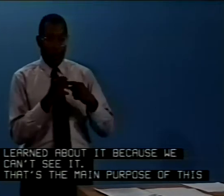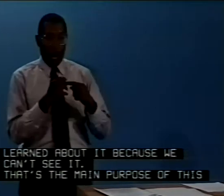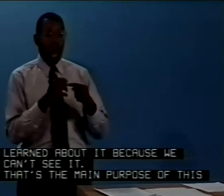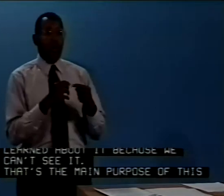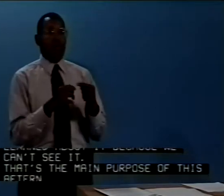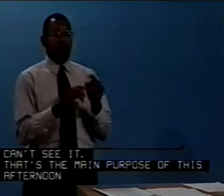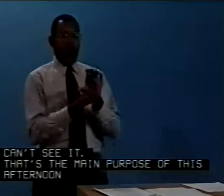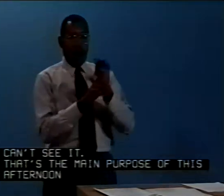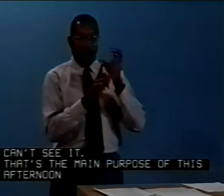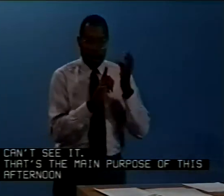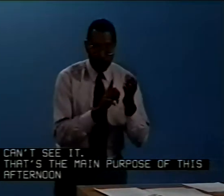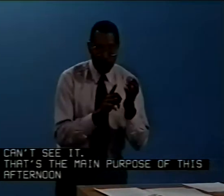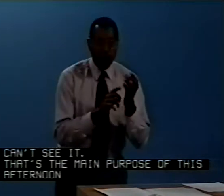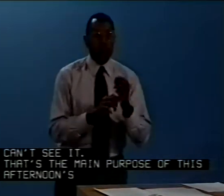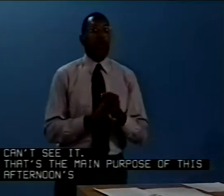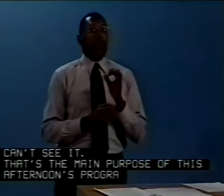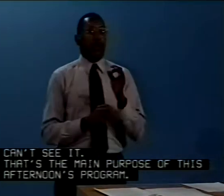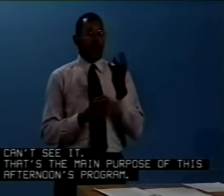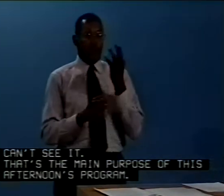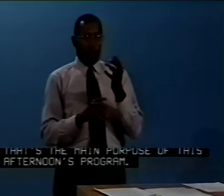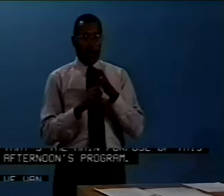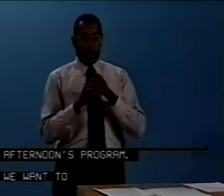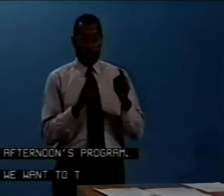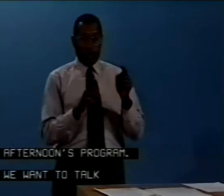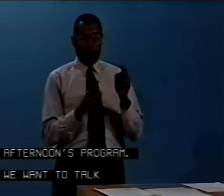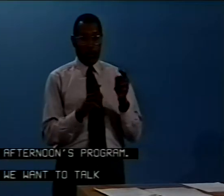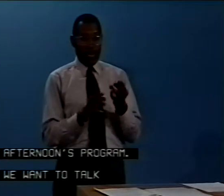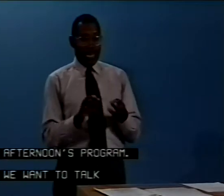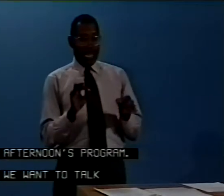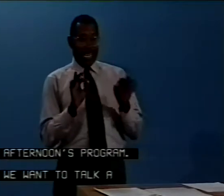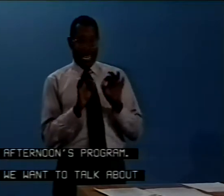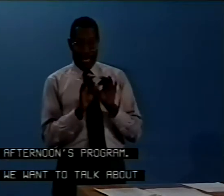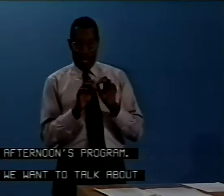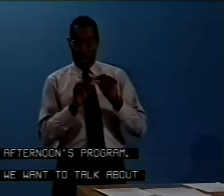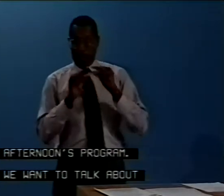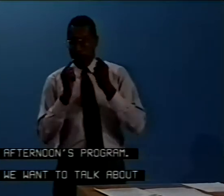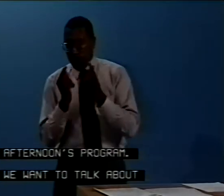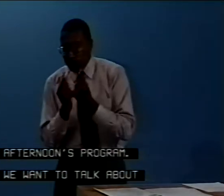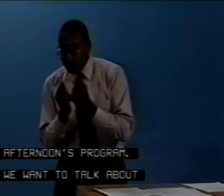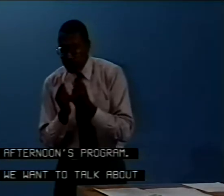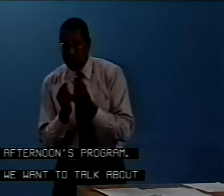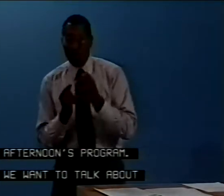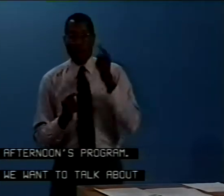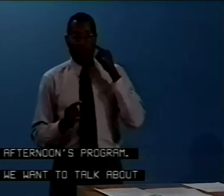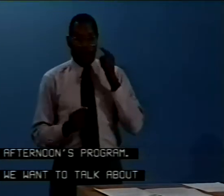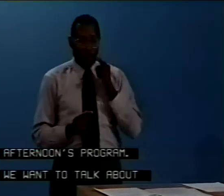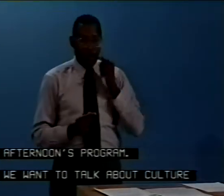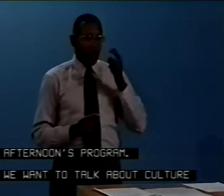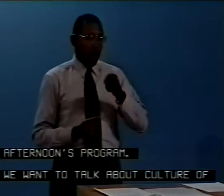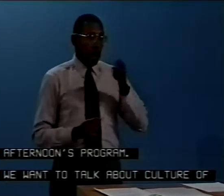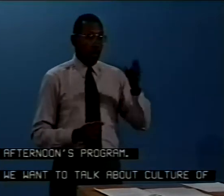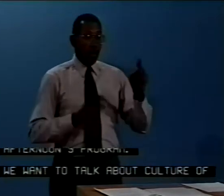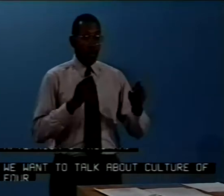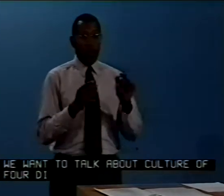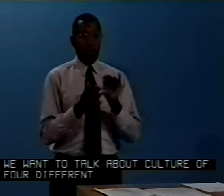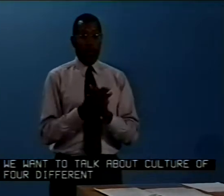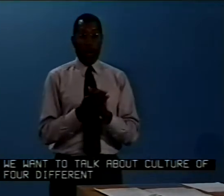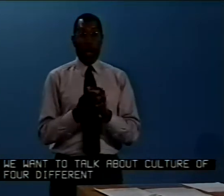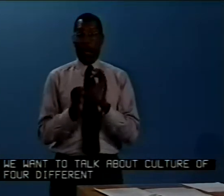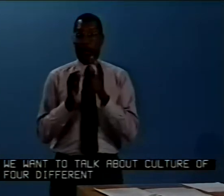We want to talk about culture of four different important groups of deaf and hard of